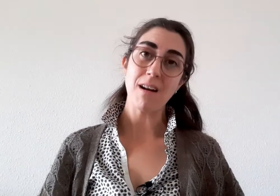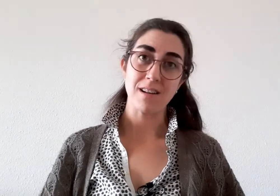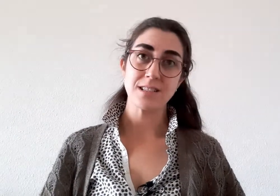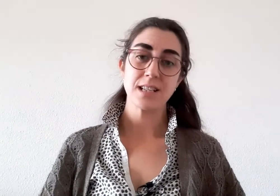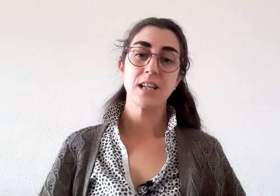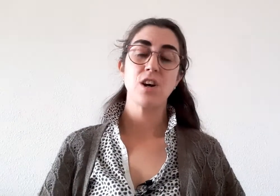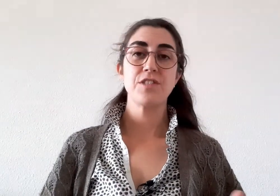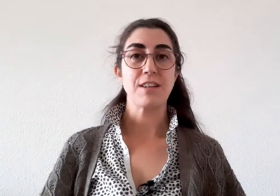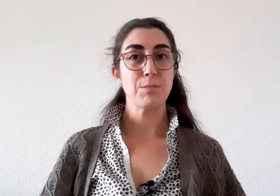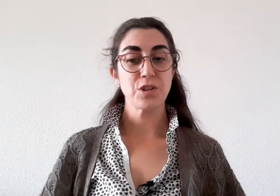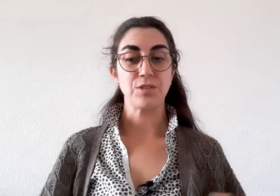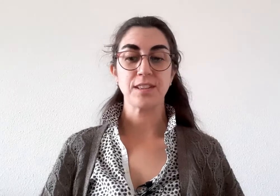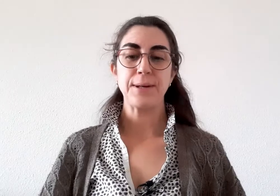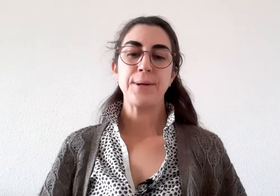part of the terrible twos.